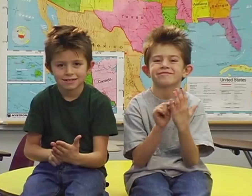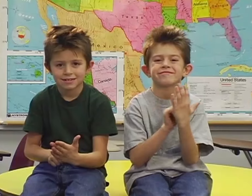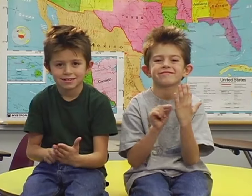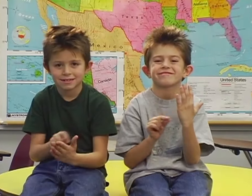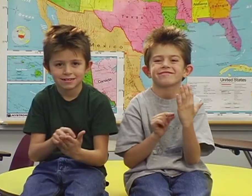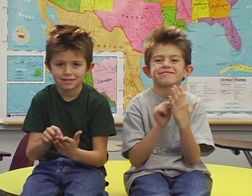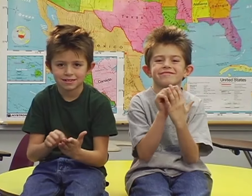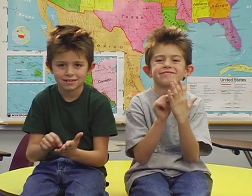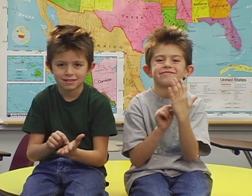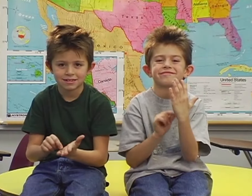Write.